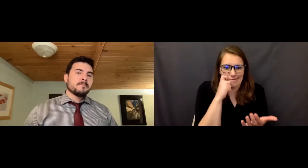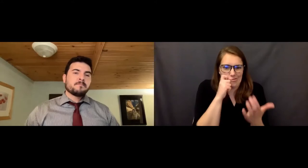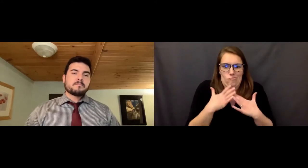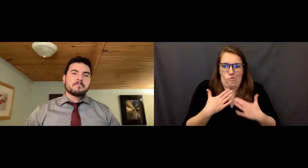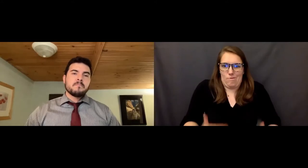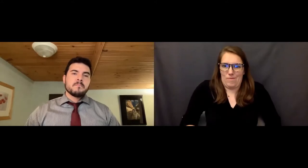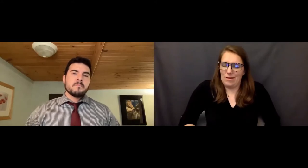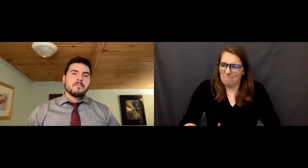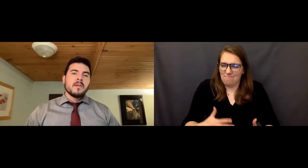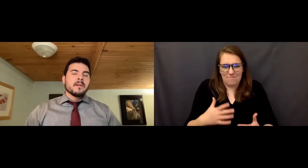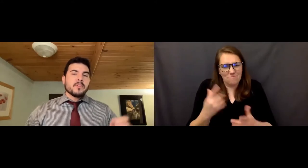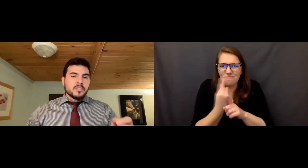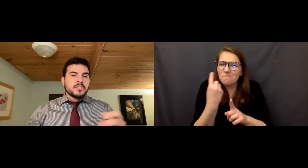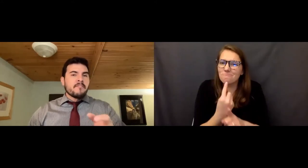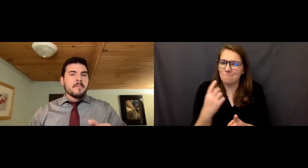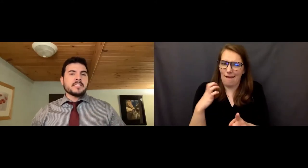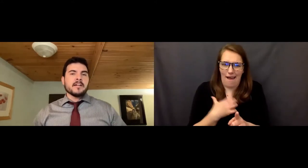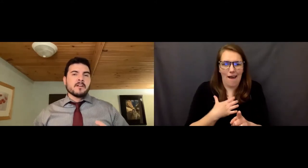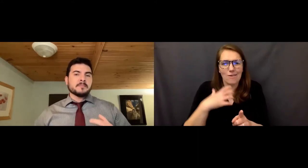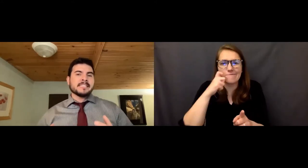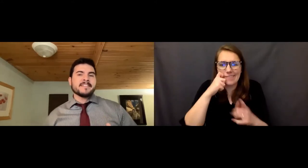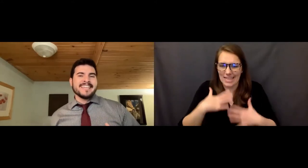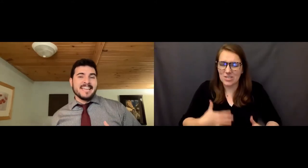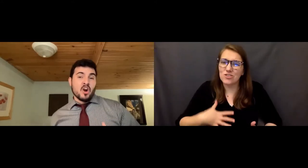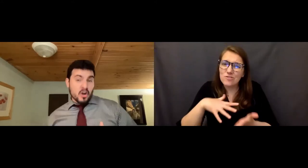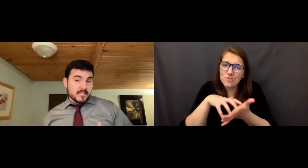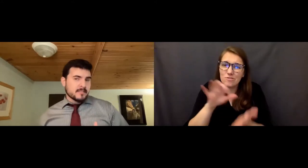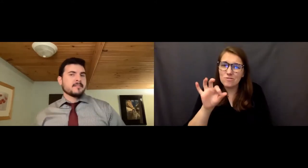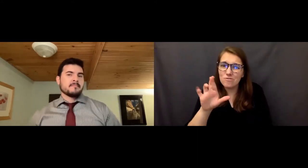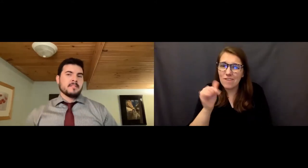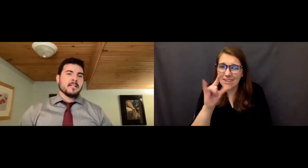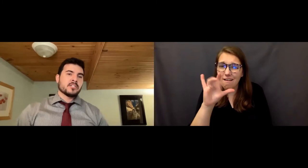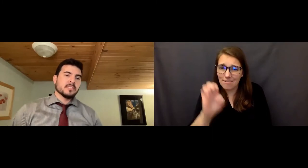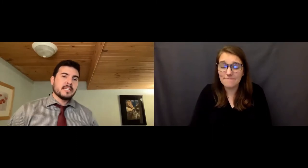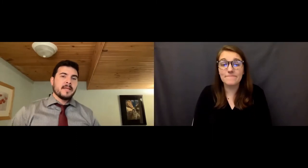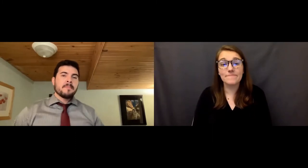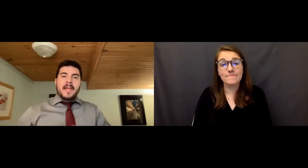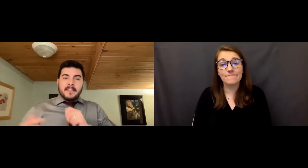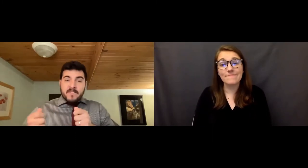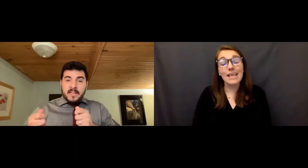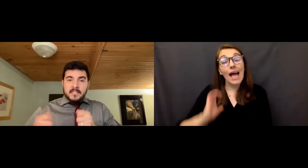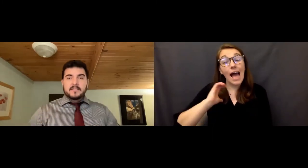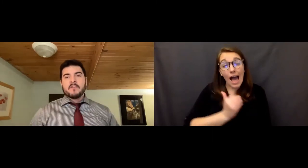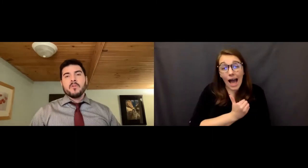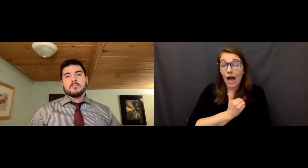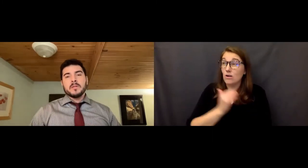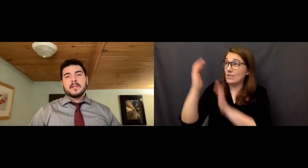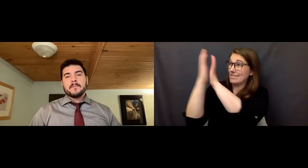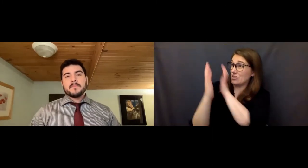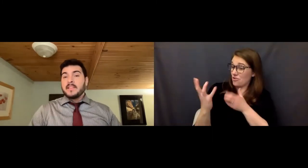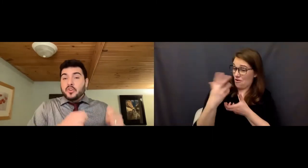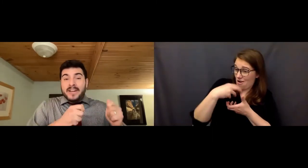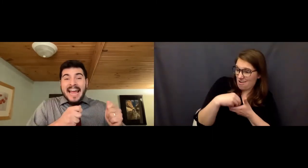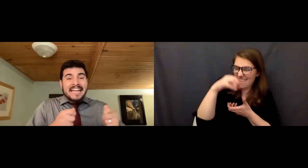flesh. Now, the Christian affirmation of our specifically incarnate intellectual dignity and the fittingness of our